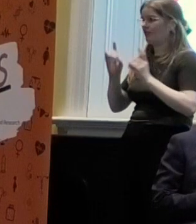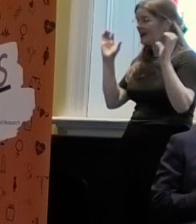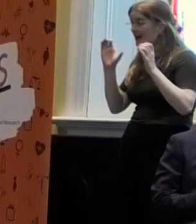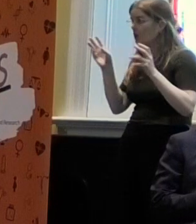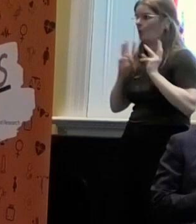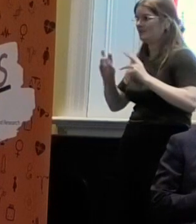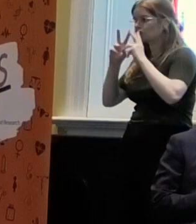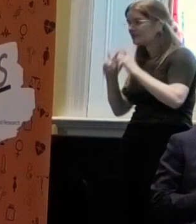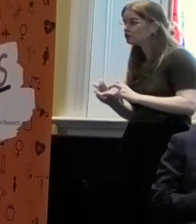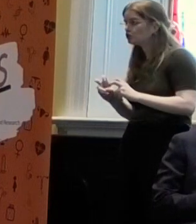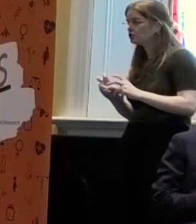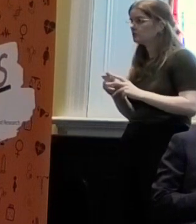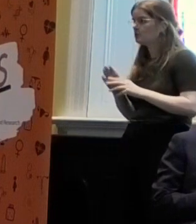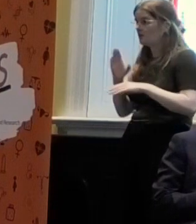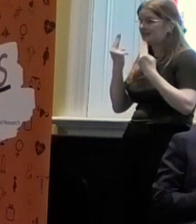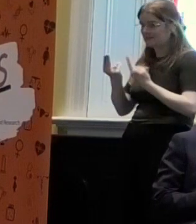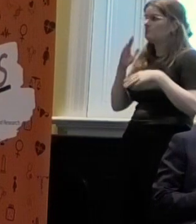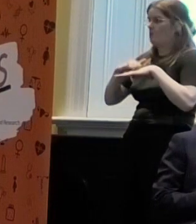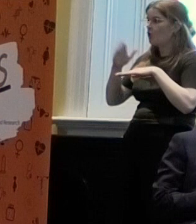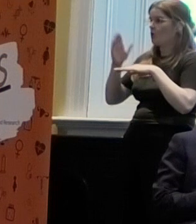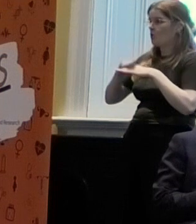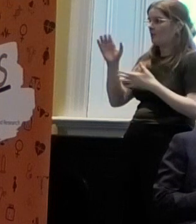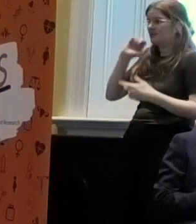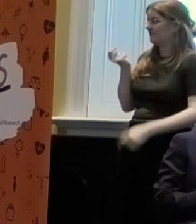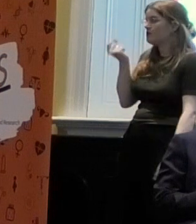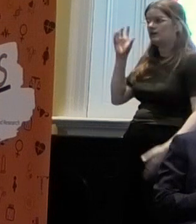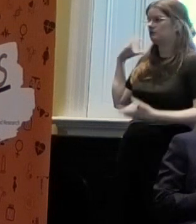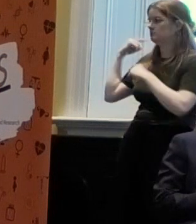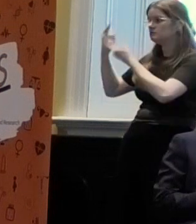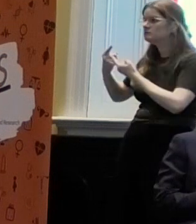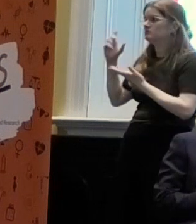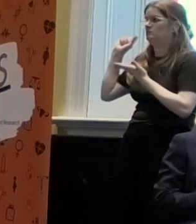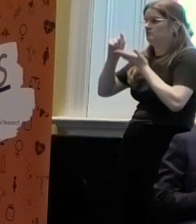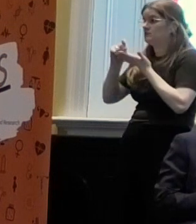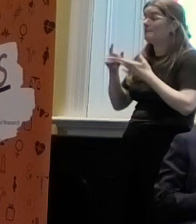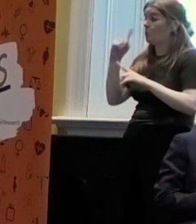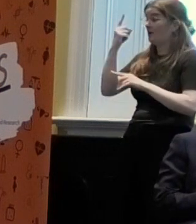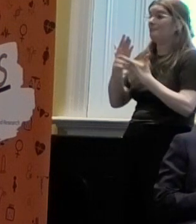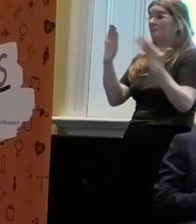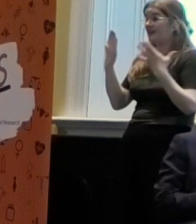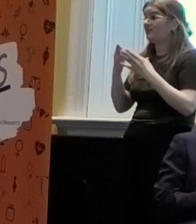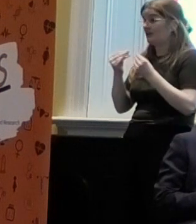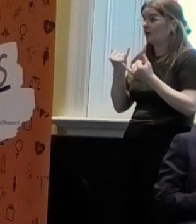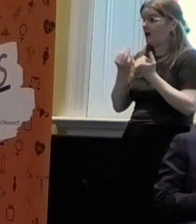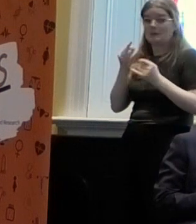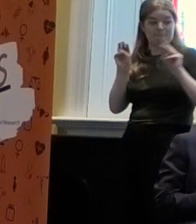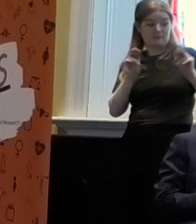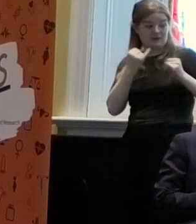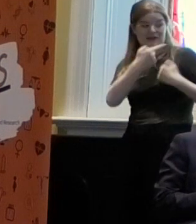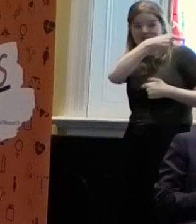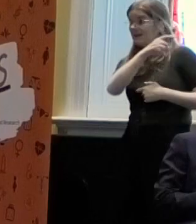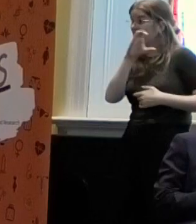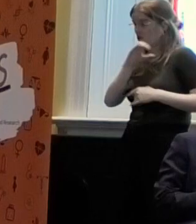and physical infrastructure. And one of the big things we've got is people like Cliona,